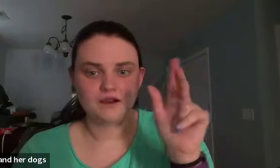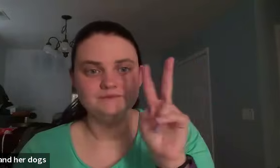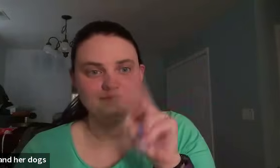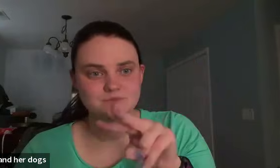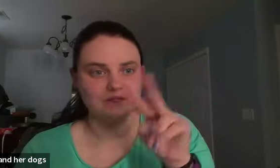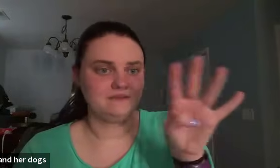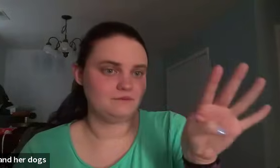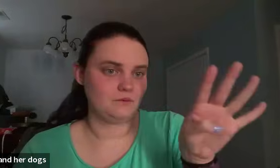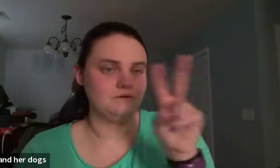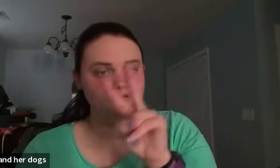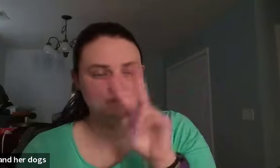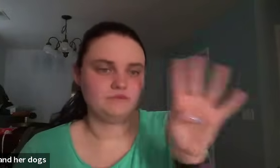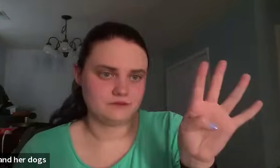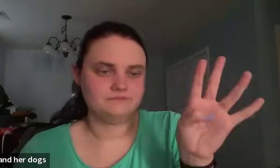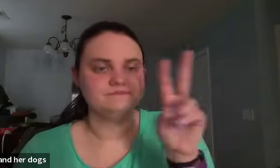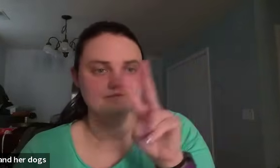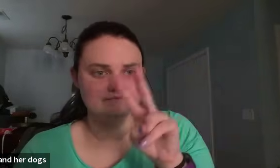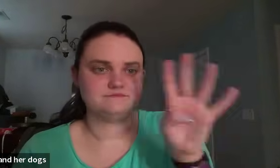24, 24 or 24,